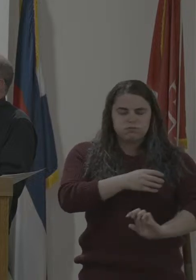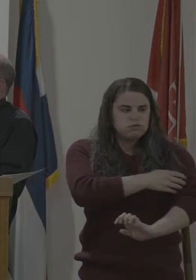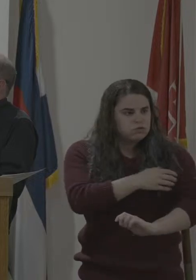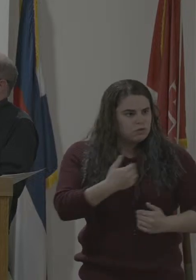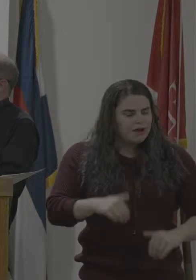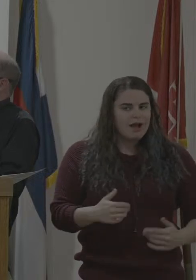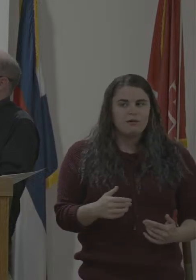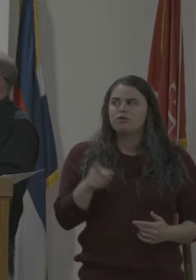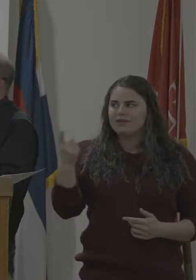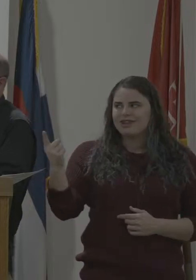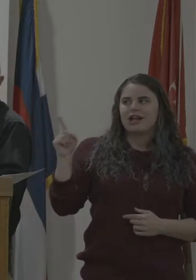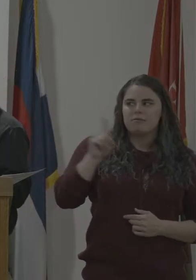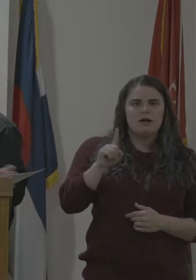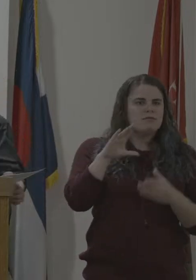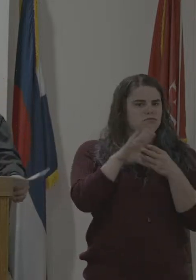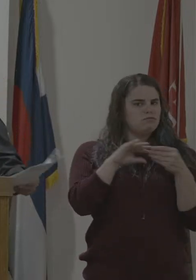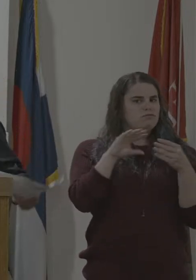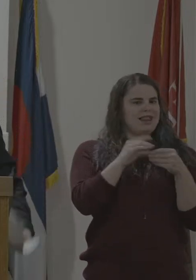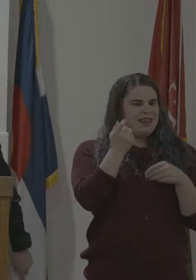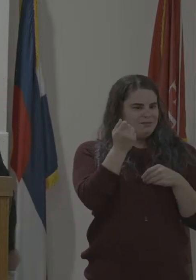tell us a couple things.